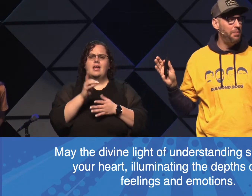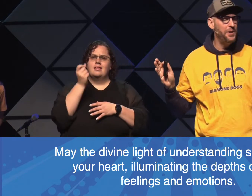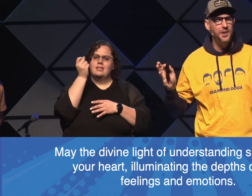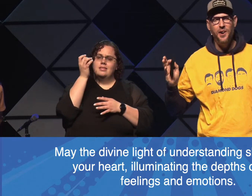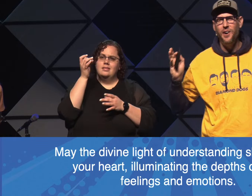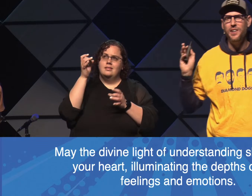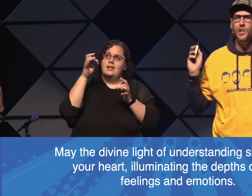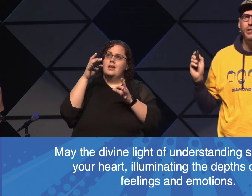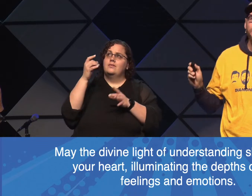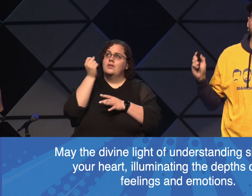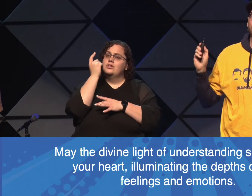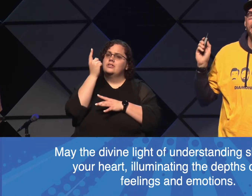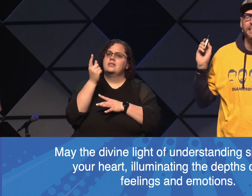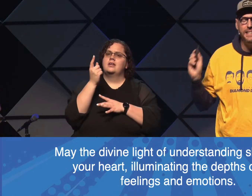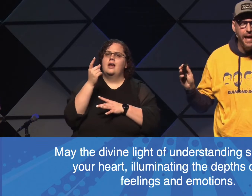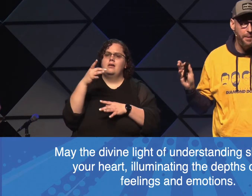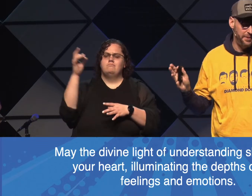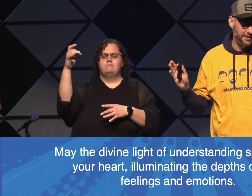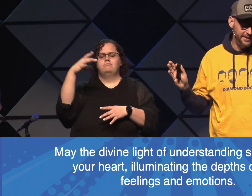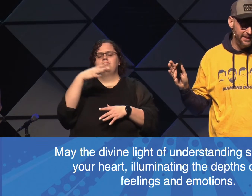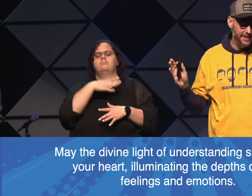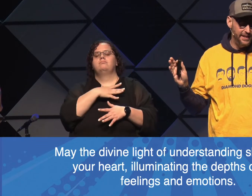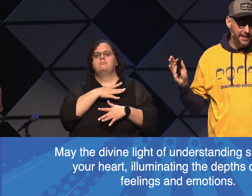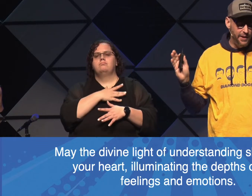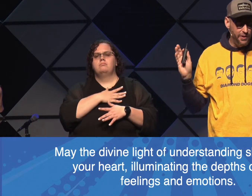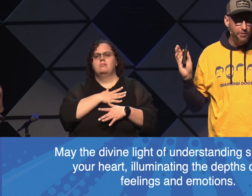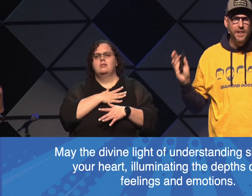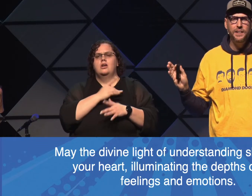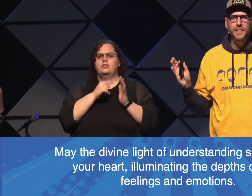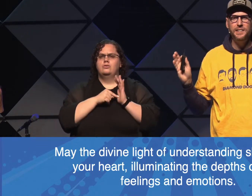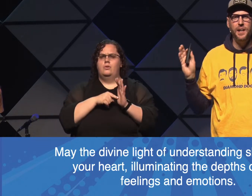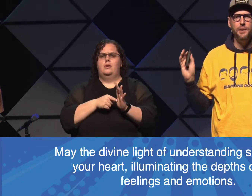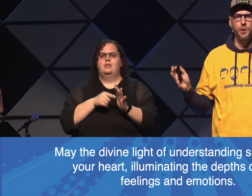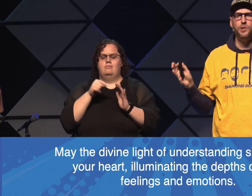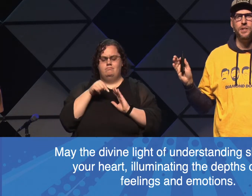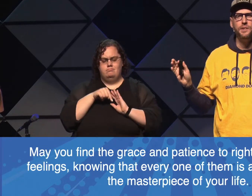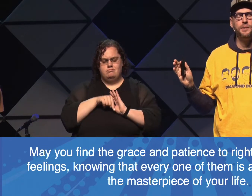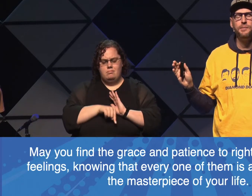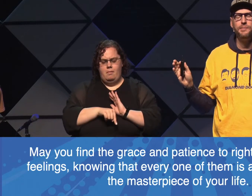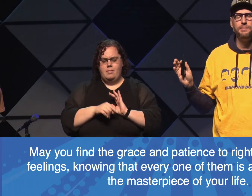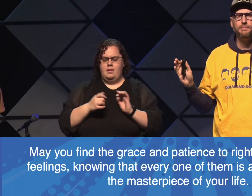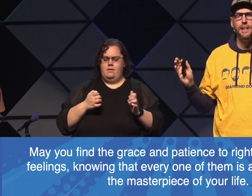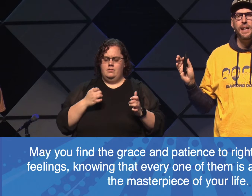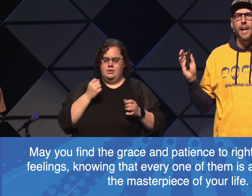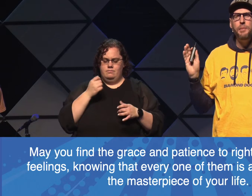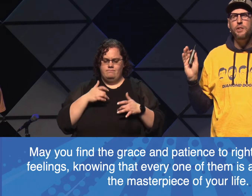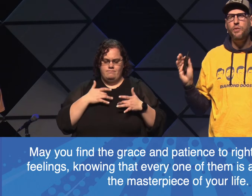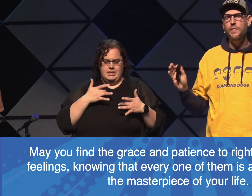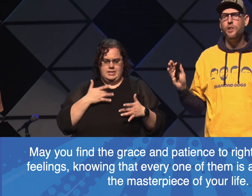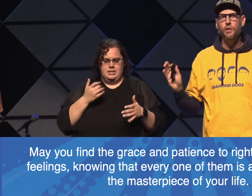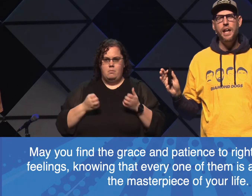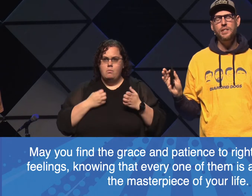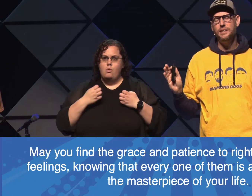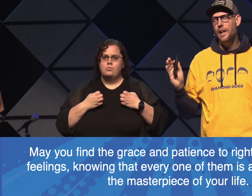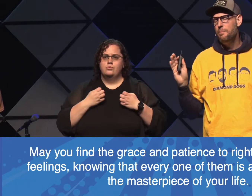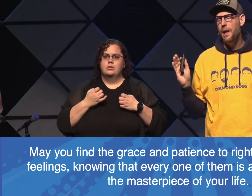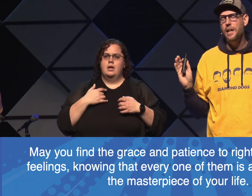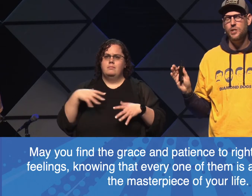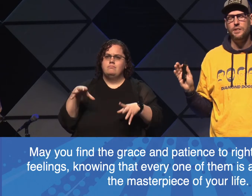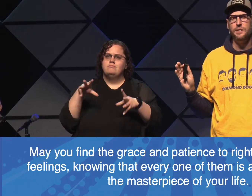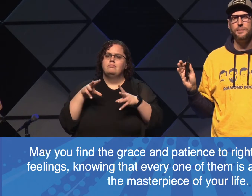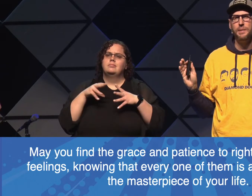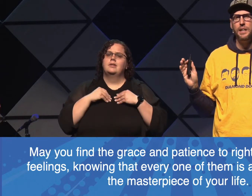shine upon your heart, illuminating the depths of your feelings and emotions. And may you find the grace